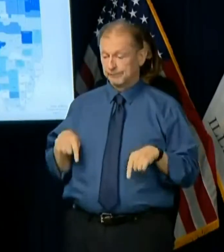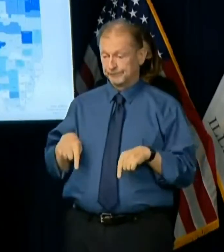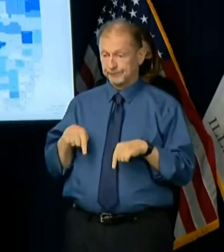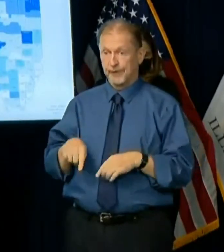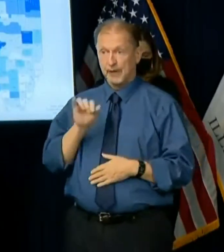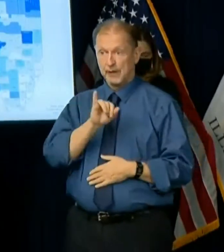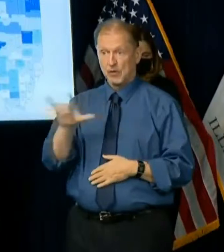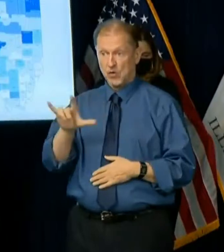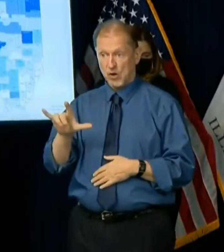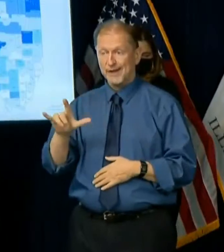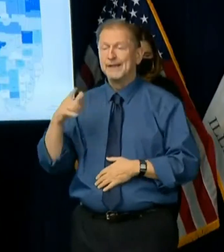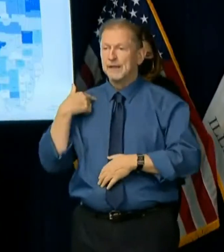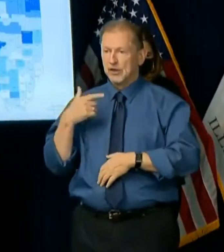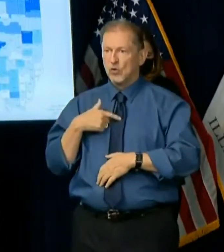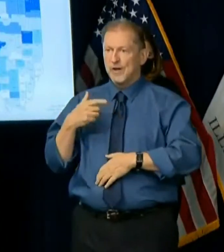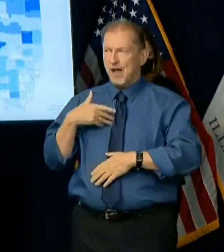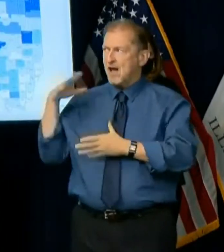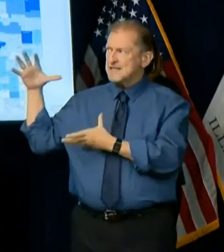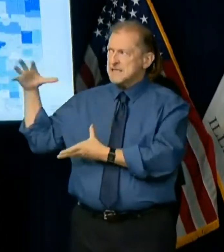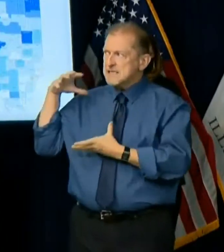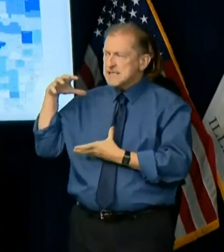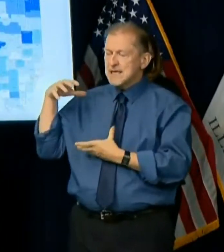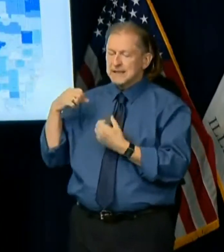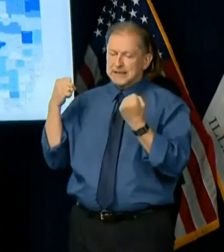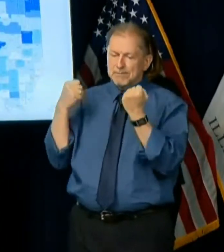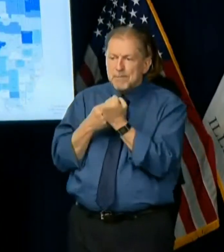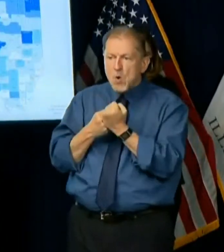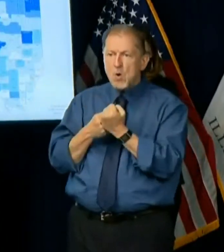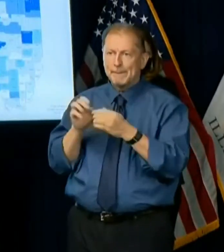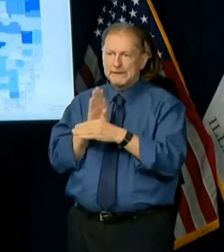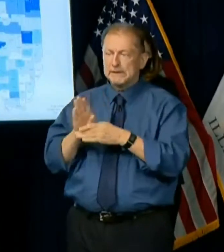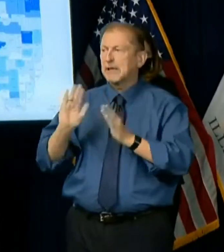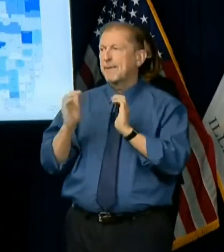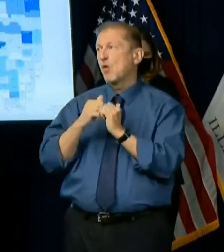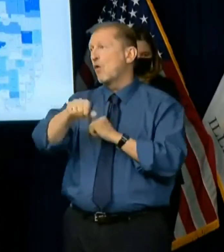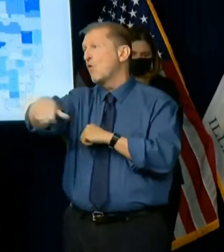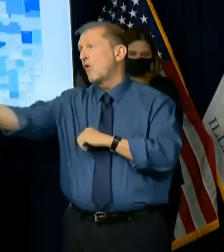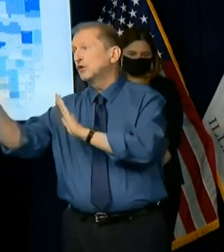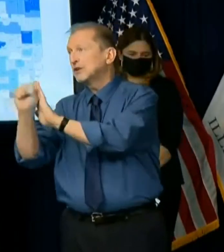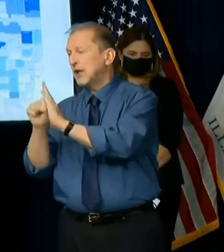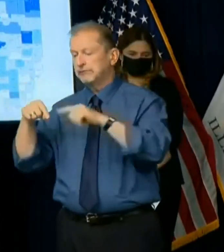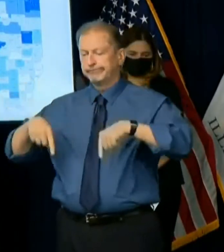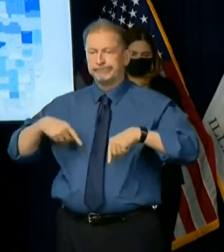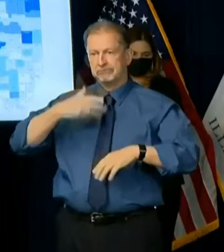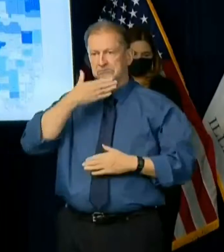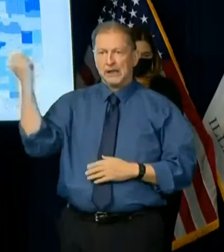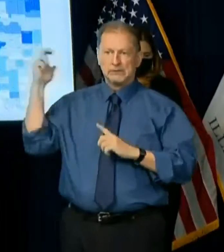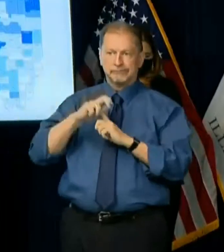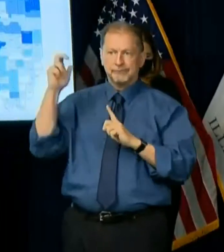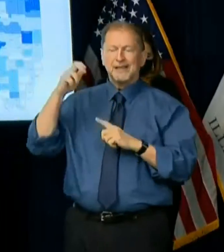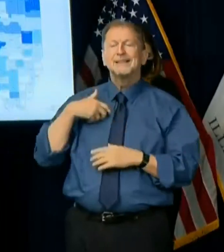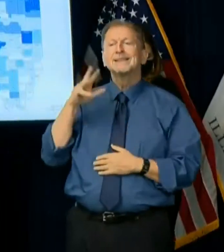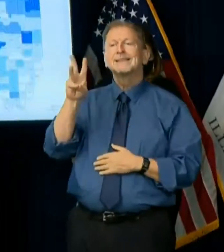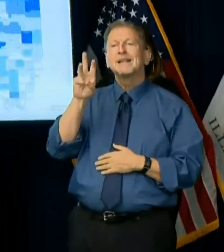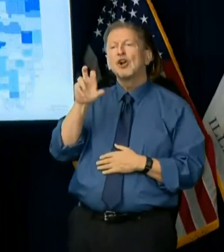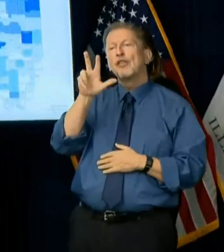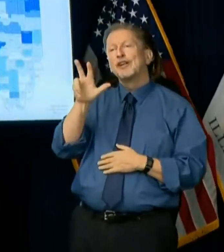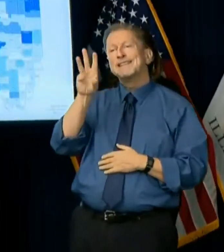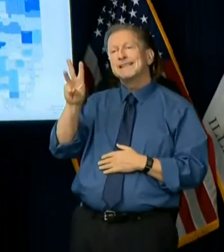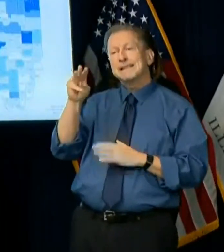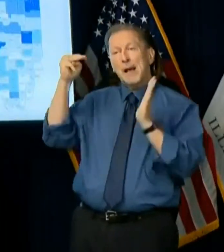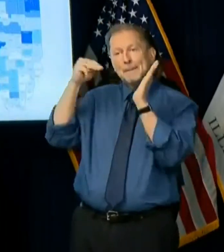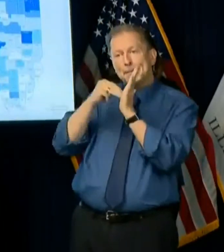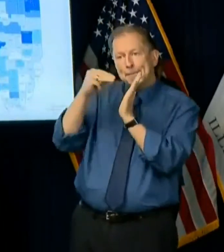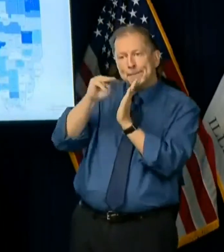the largest business support program in the nation, a combined $636 million grant program